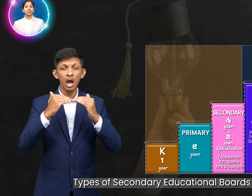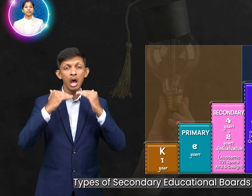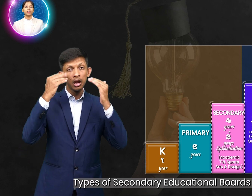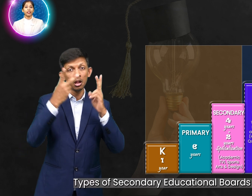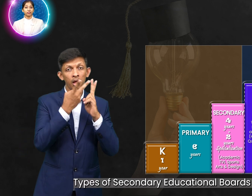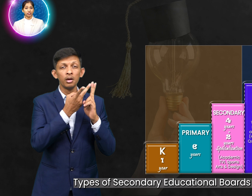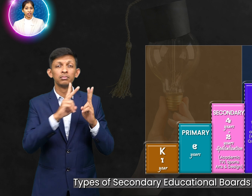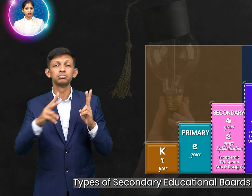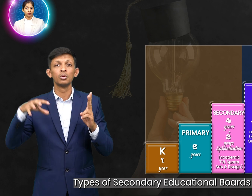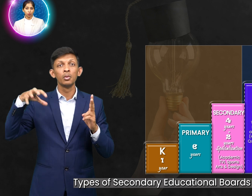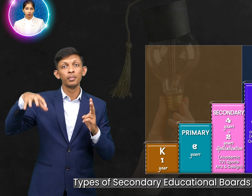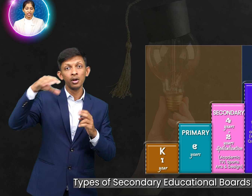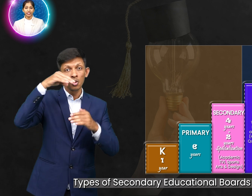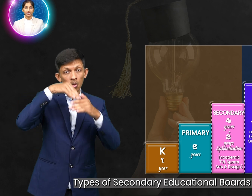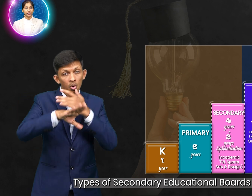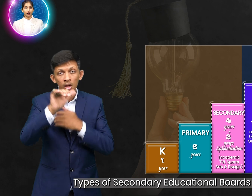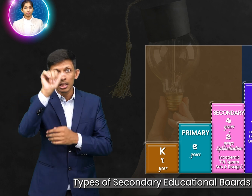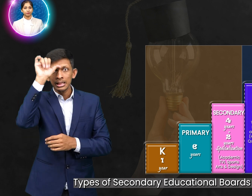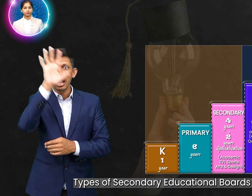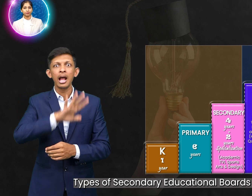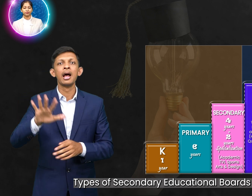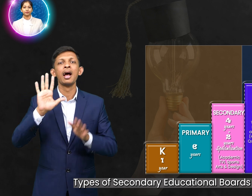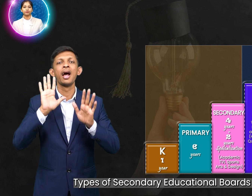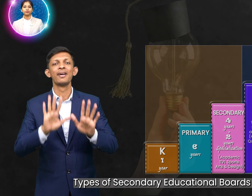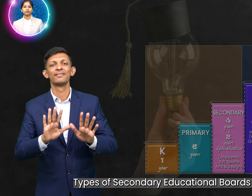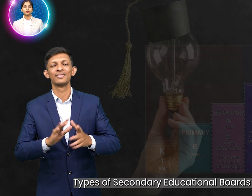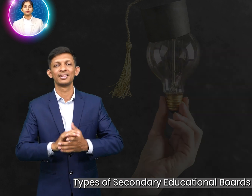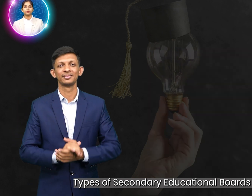Types of secondary educational boards in India.